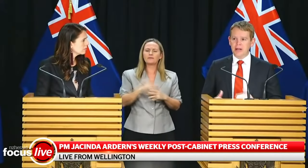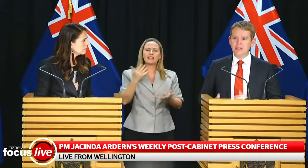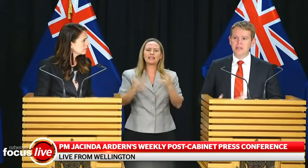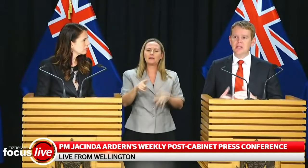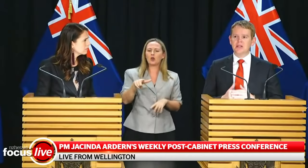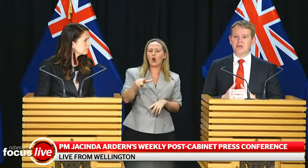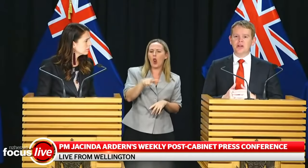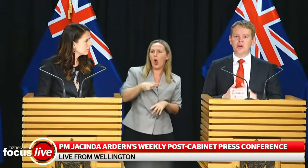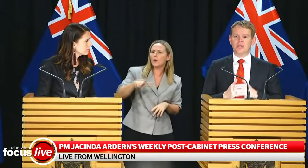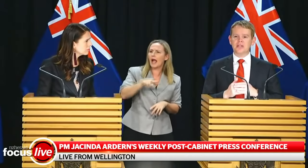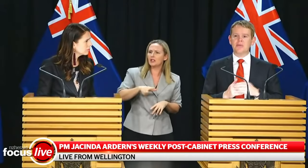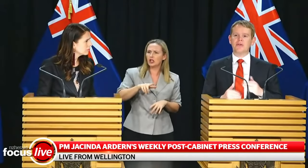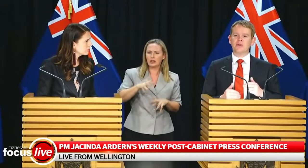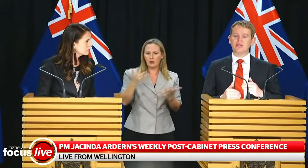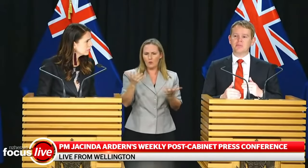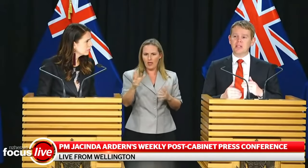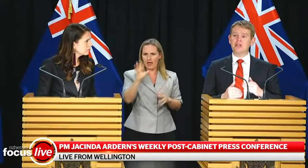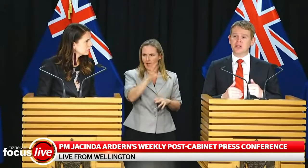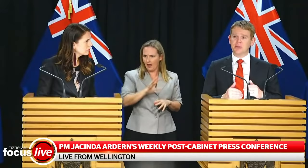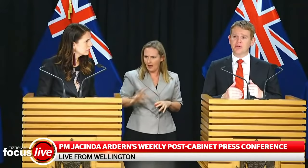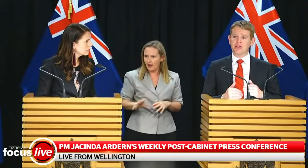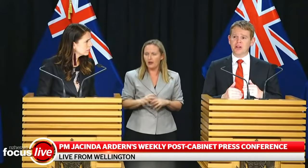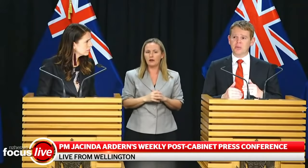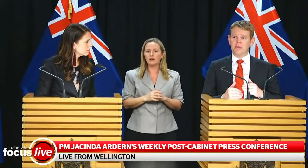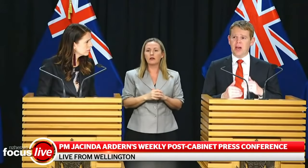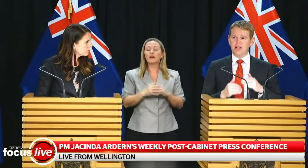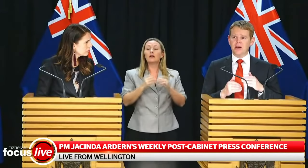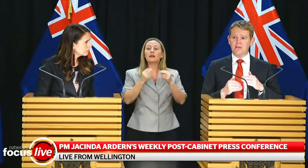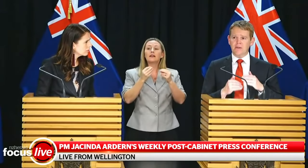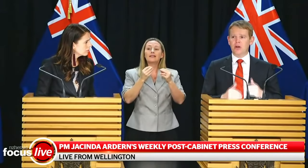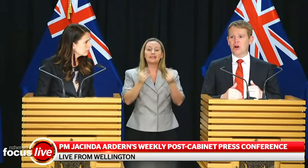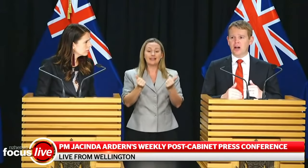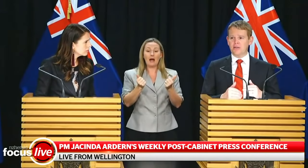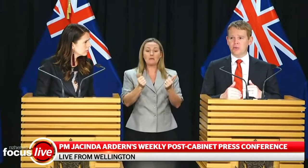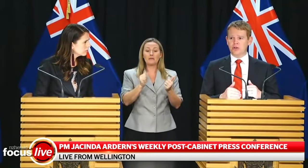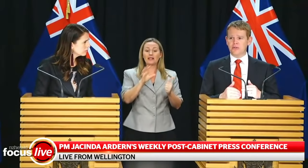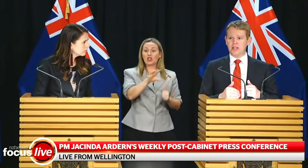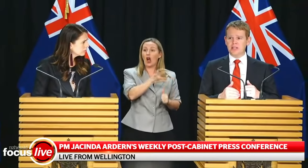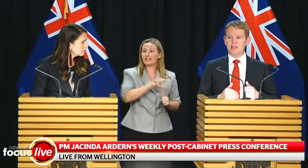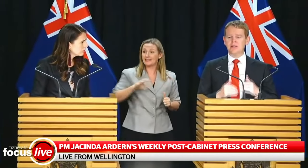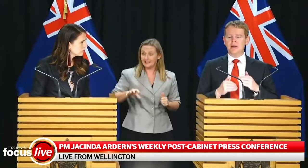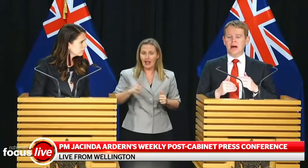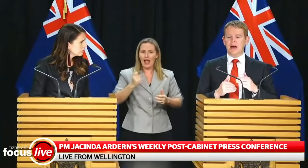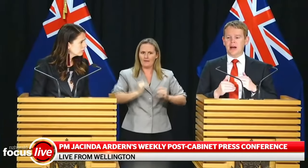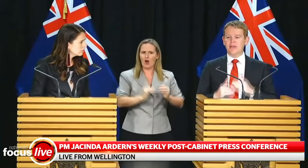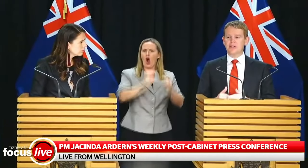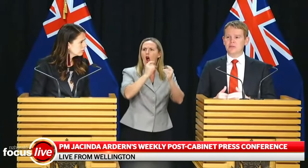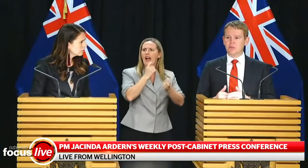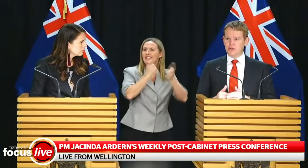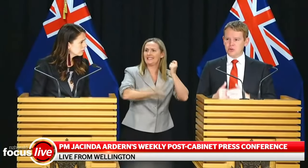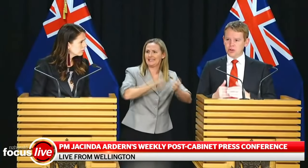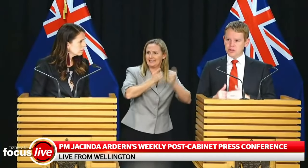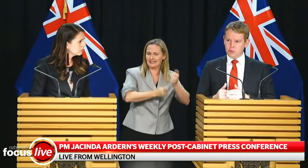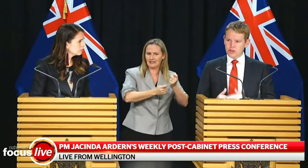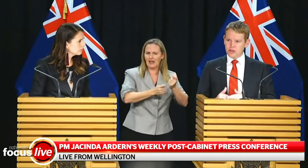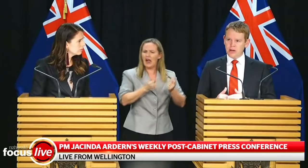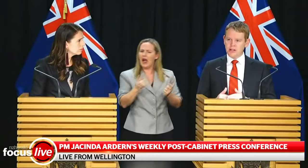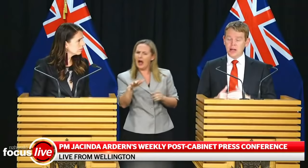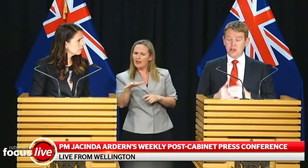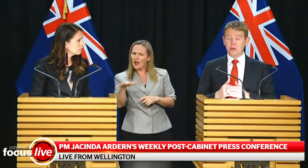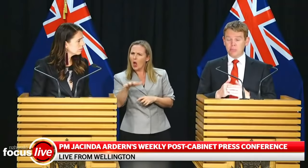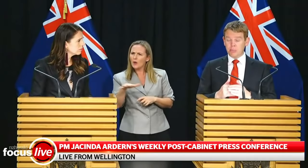location-by-location basis. So we know that some of those potential exposure sites we've had very high levels of testing, and others we've still got some